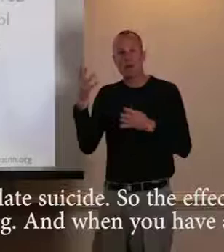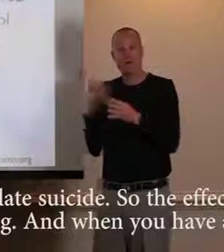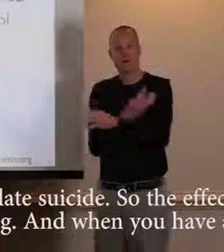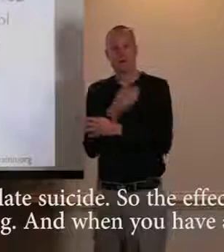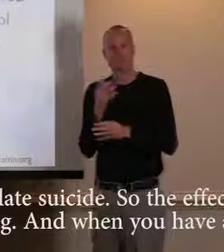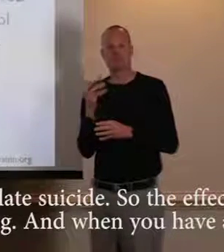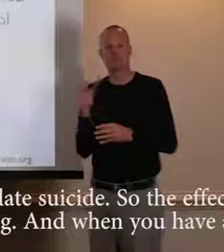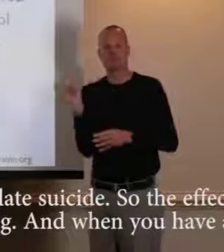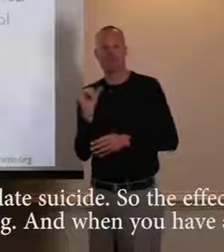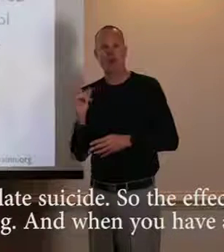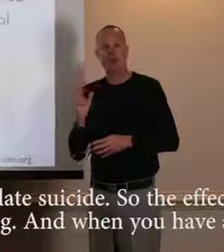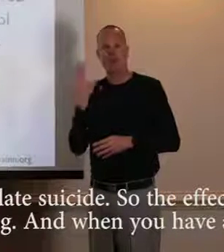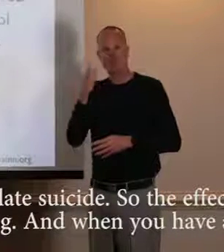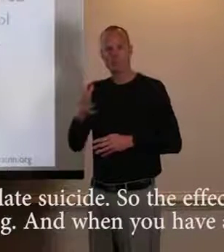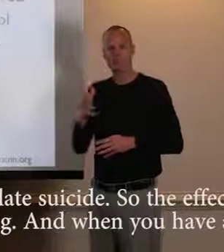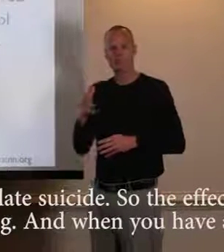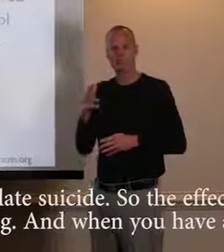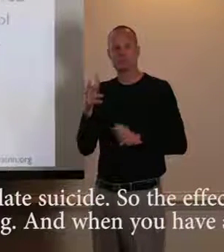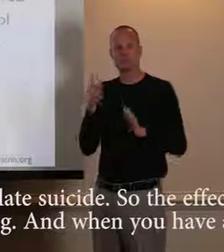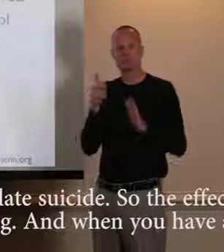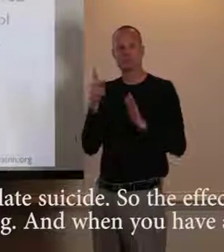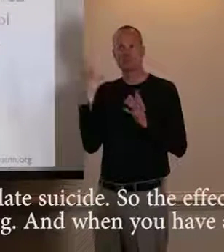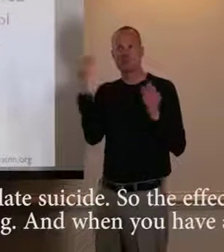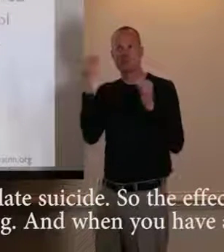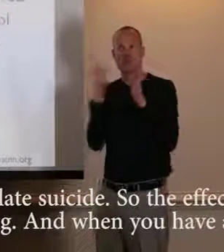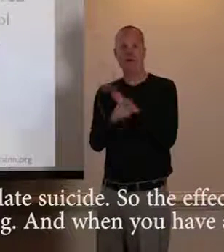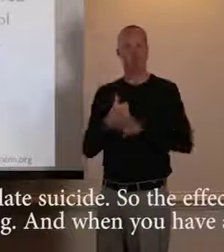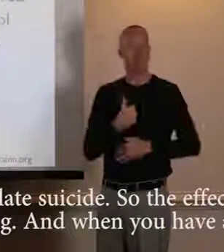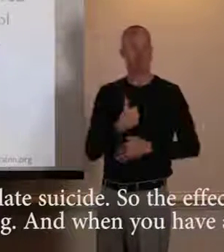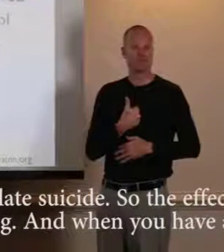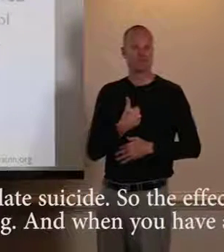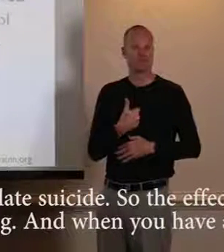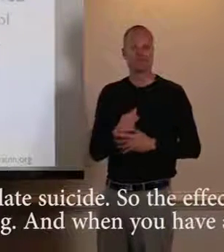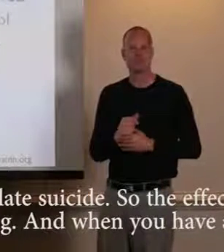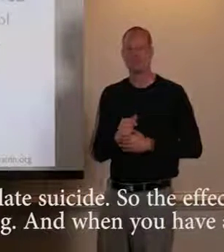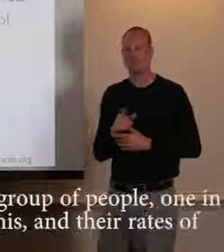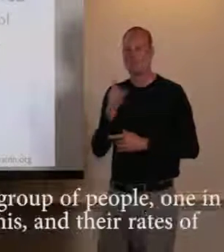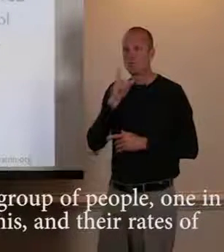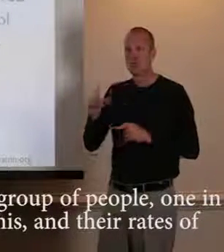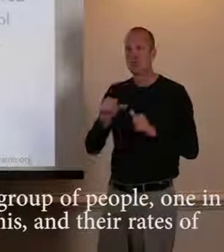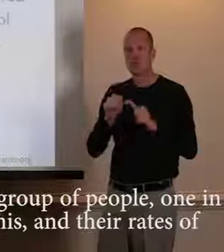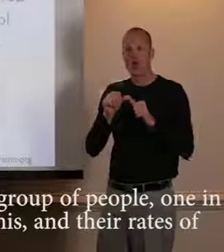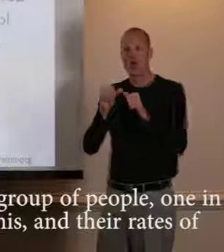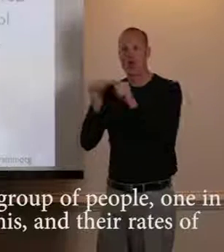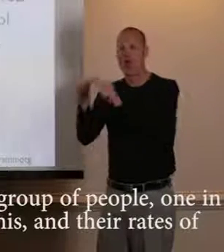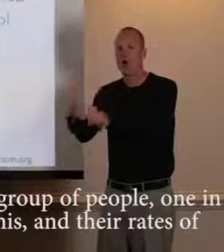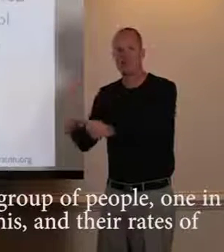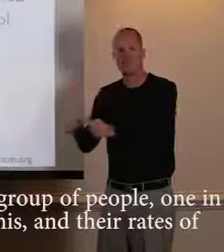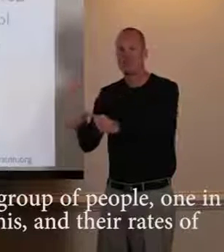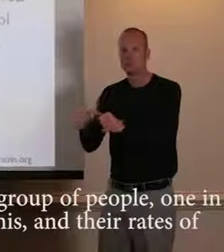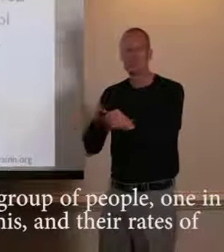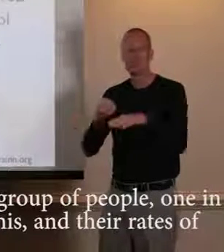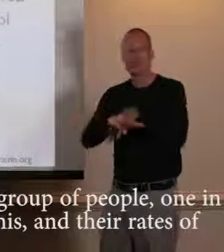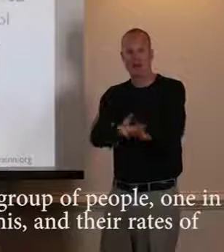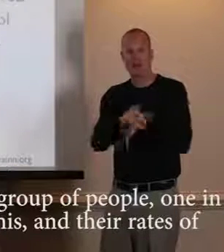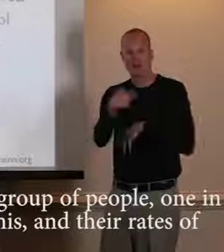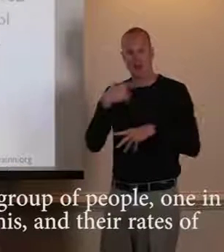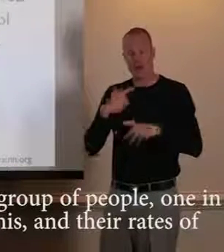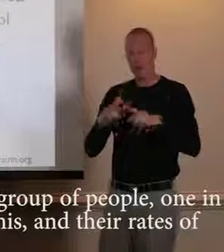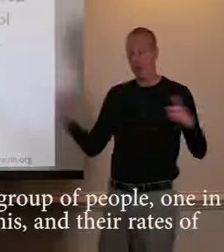suicide. So the effects of sexual assault are long-ranging, and when you have a group of people, a very large group of people, 1 in 4 women